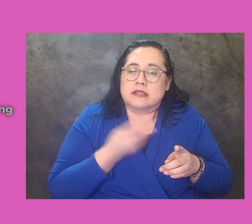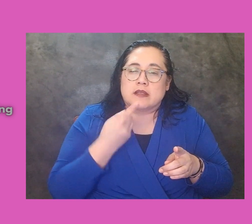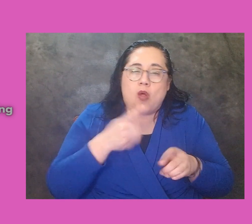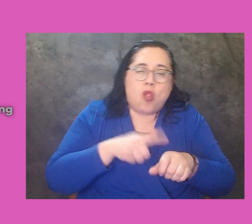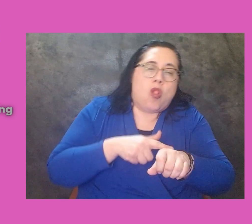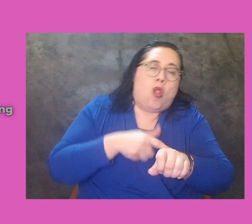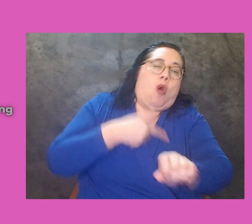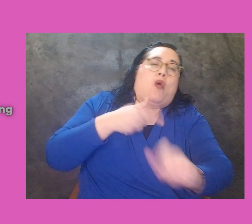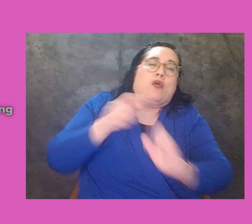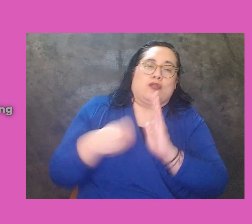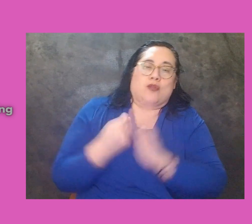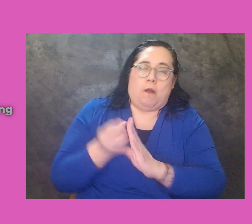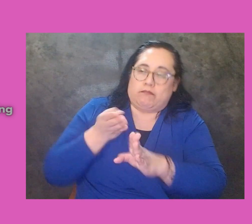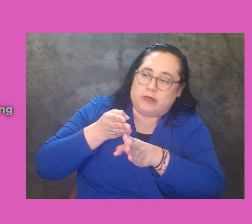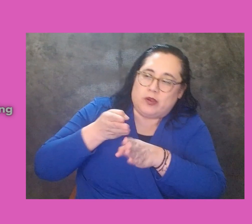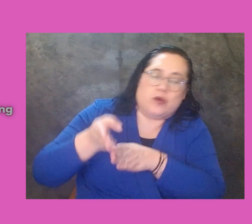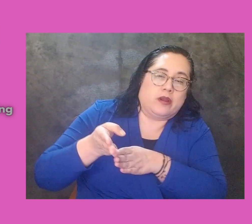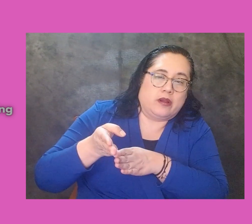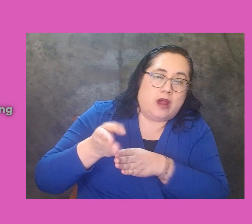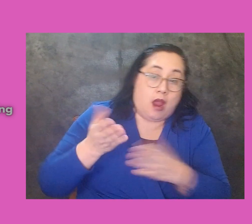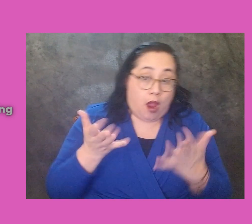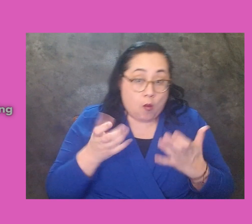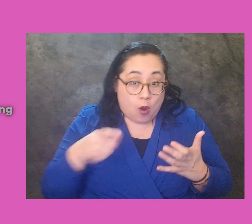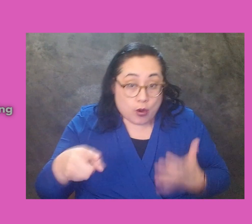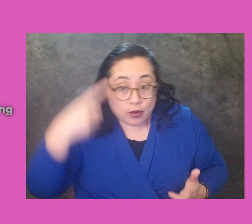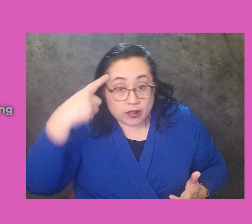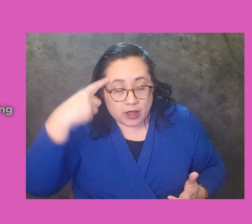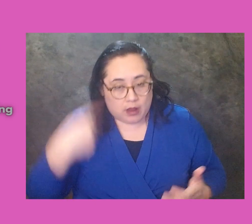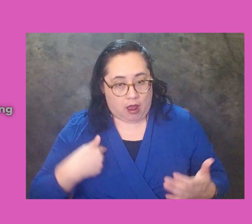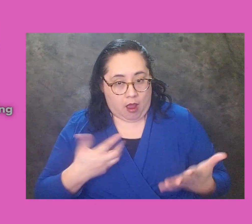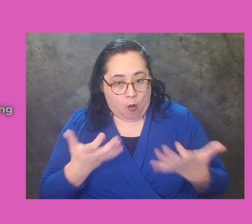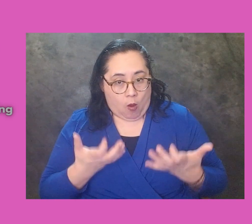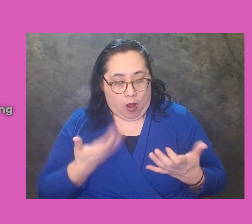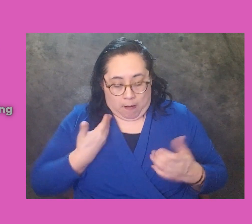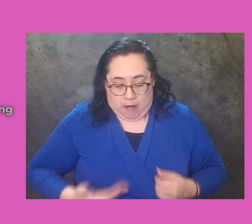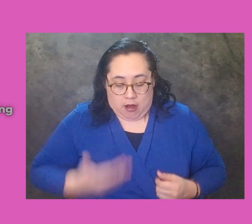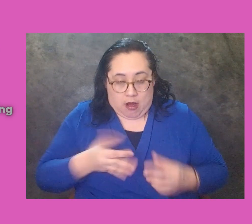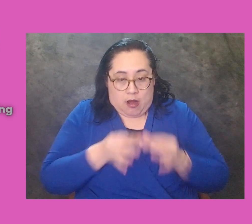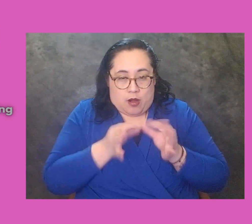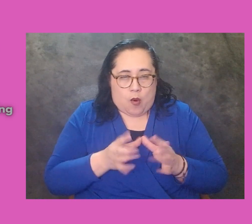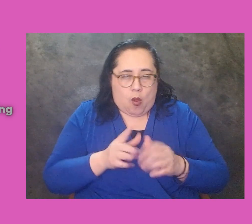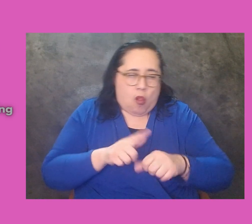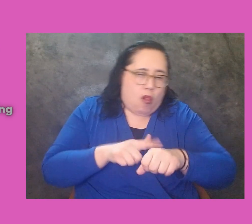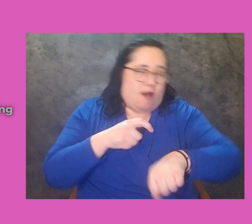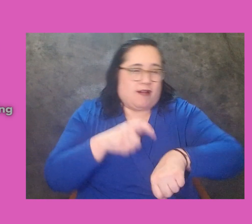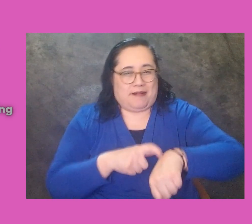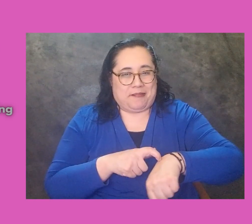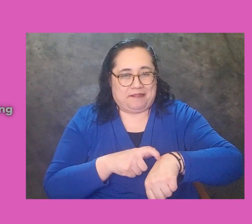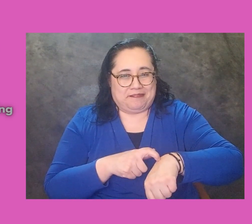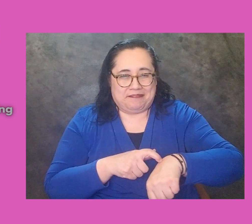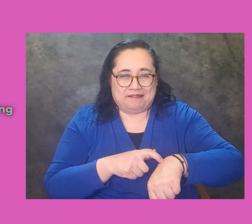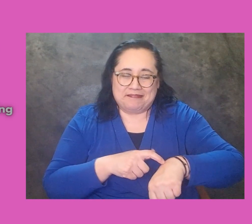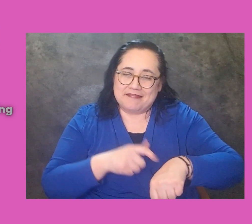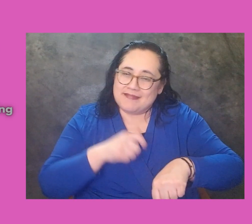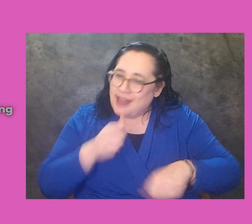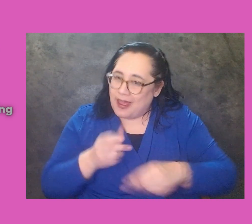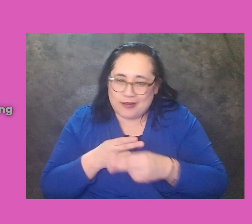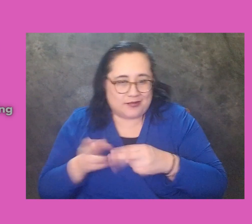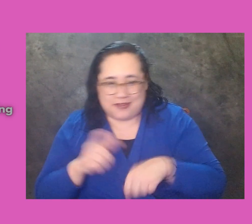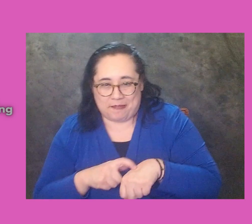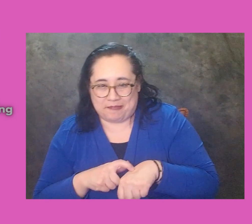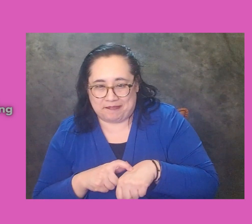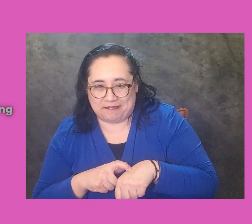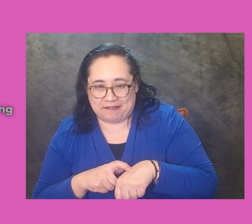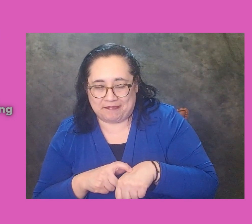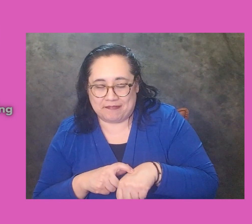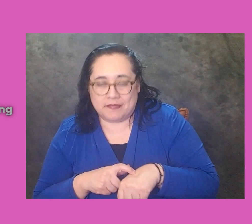long-term career. I want you to think, I want to be an interpreter for a long time, not a short time. And for